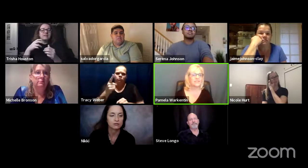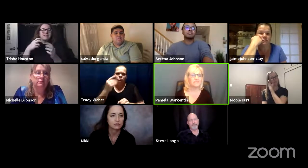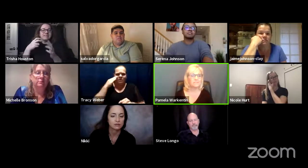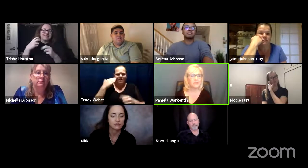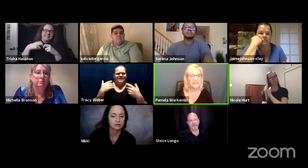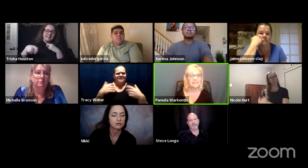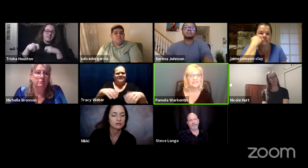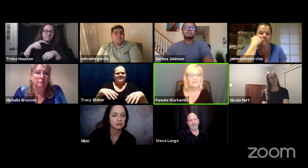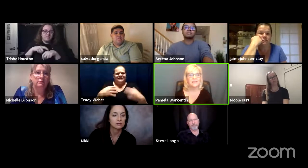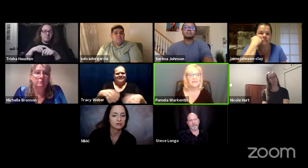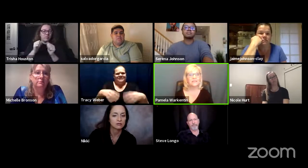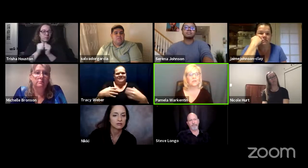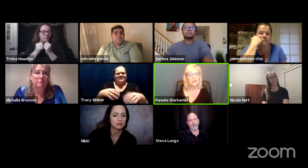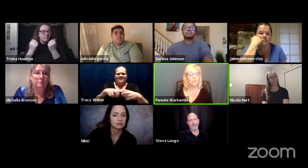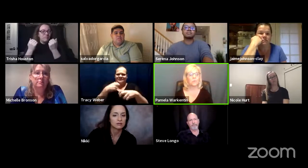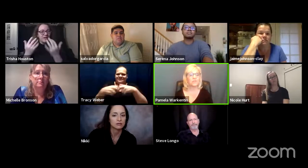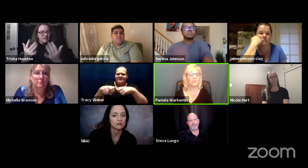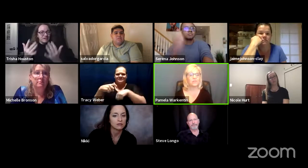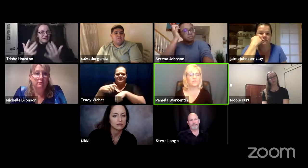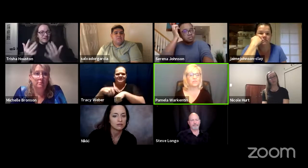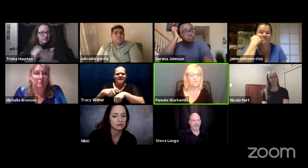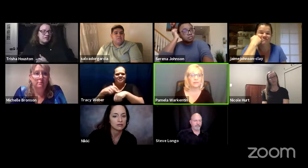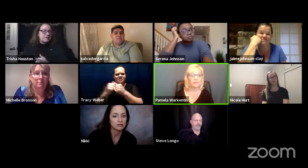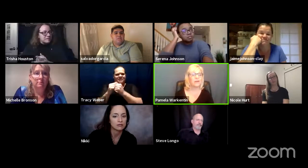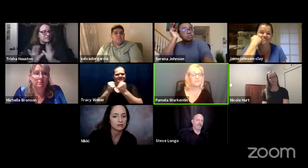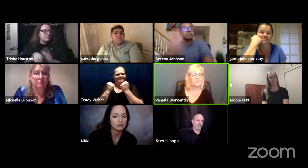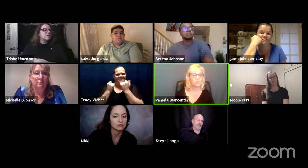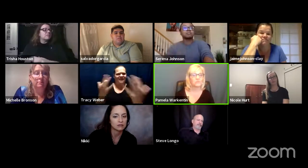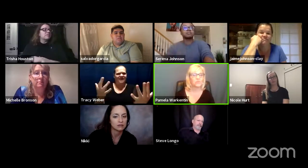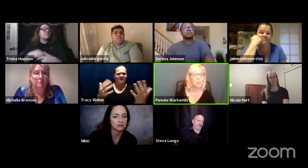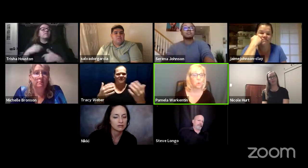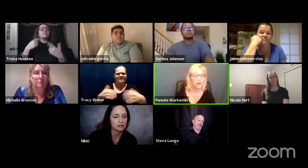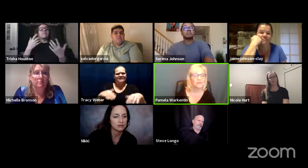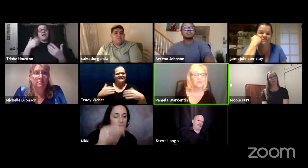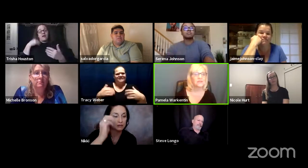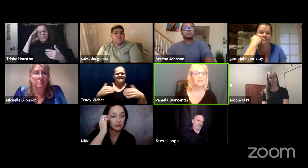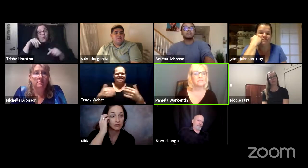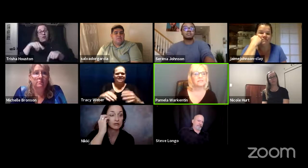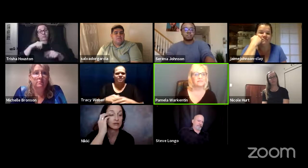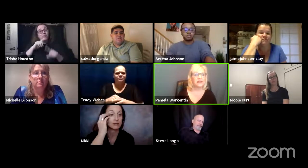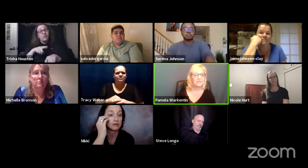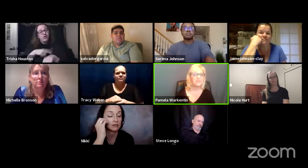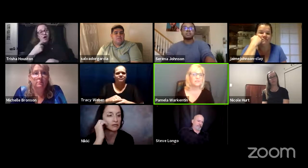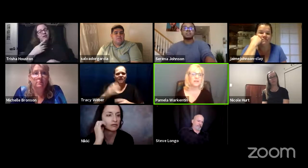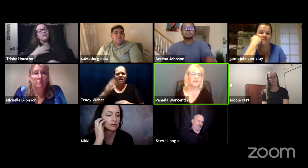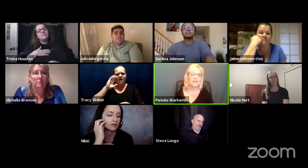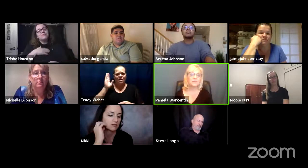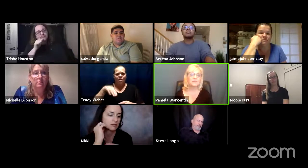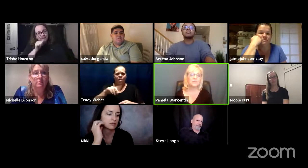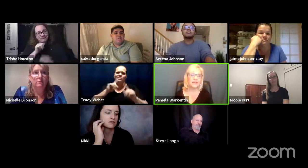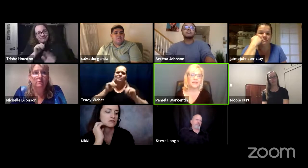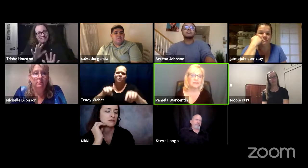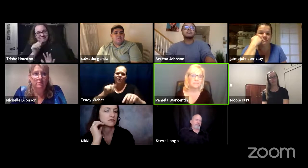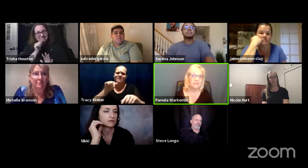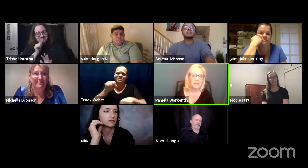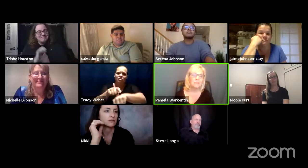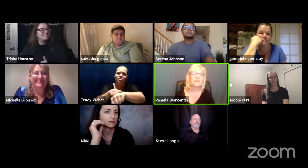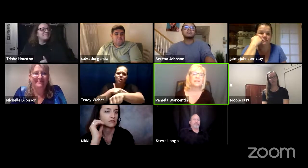safe place, that you are with your families and you have a source of support. These fires have been a little bit frightening. Please